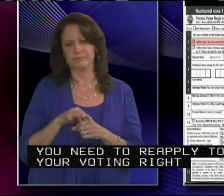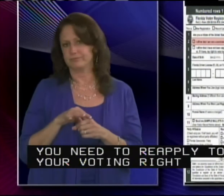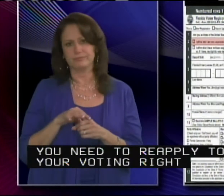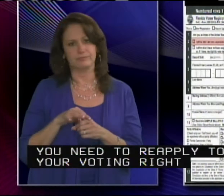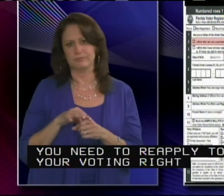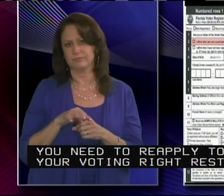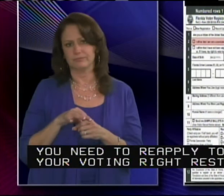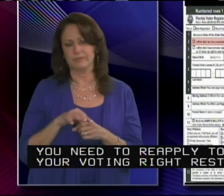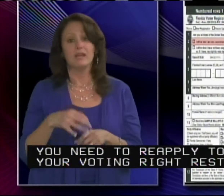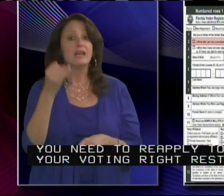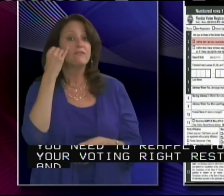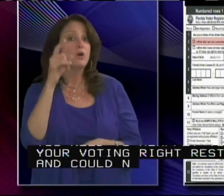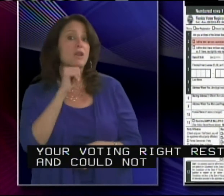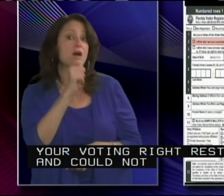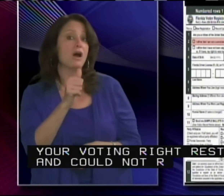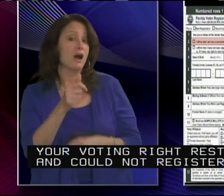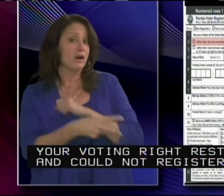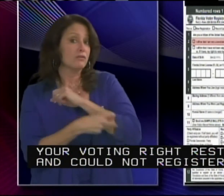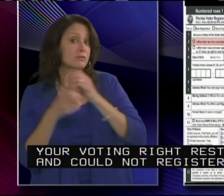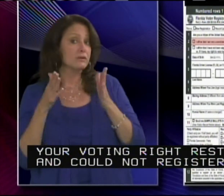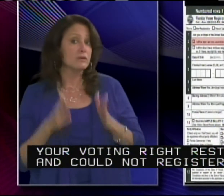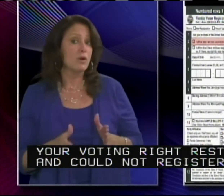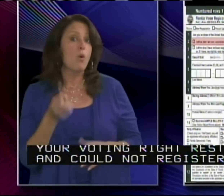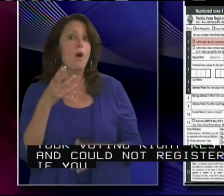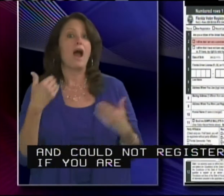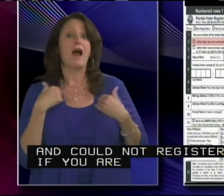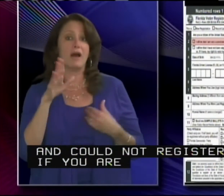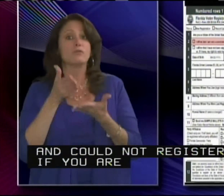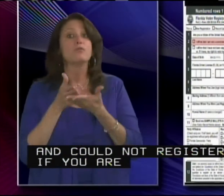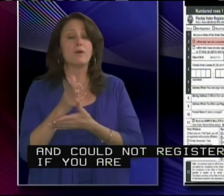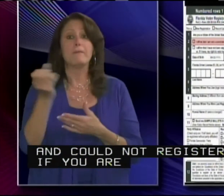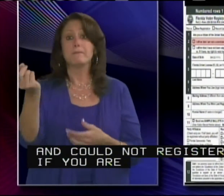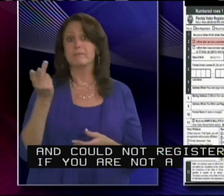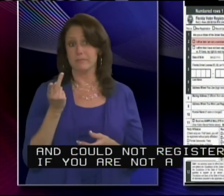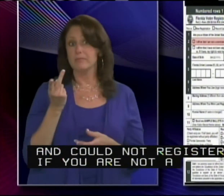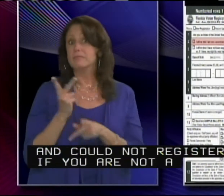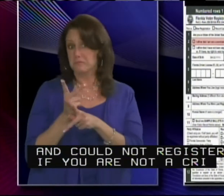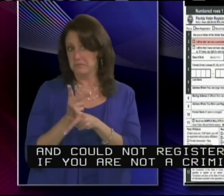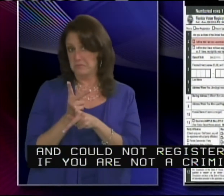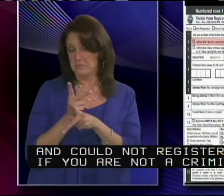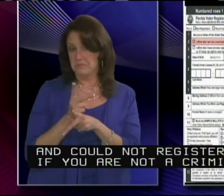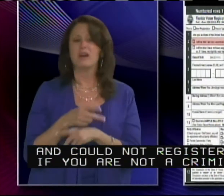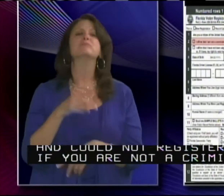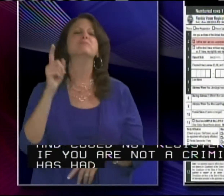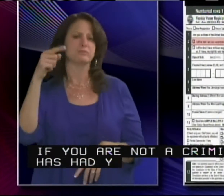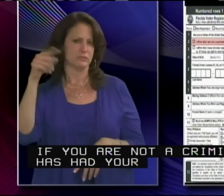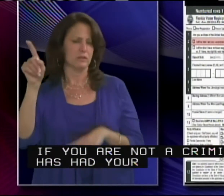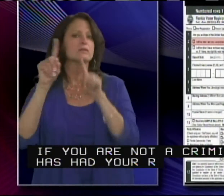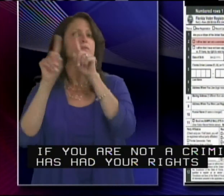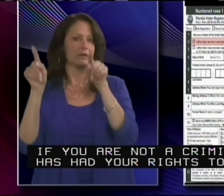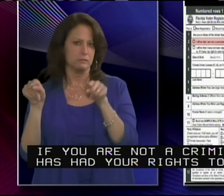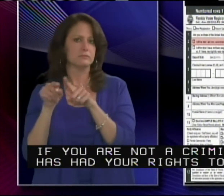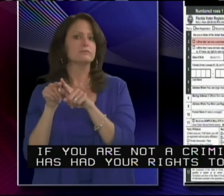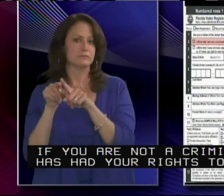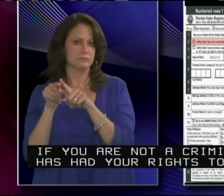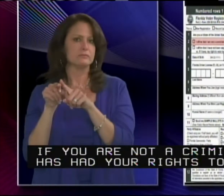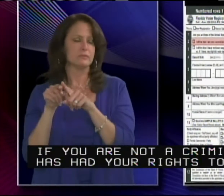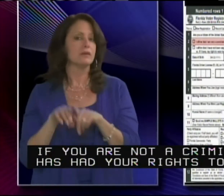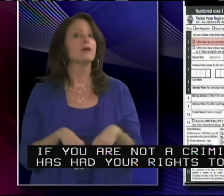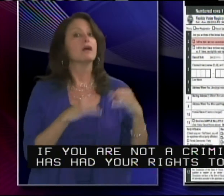vote. If you are not a criminal or have had your rights to vote restored, check the